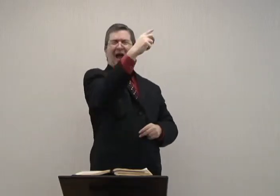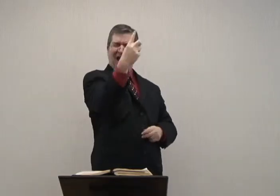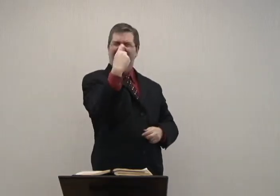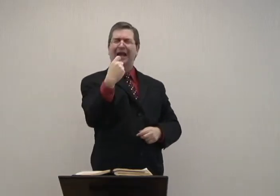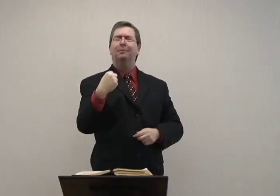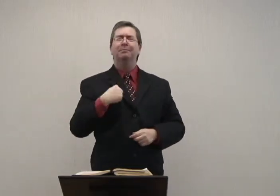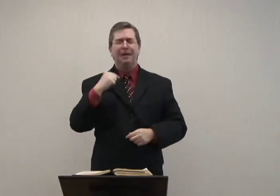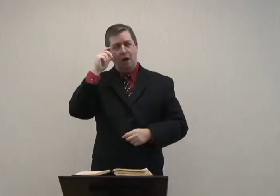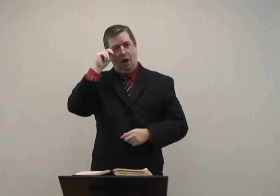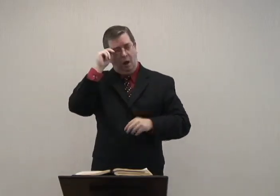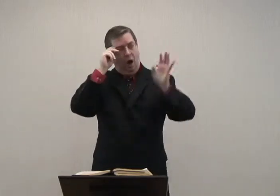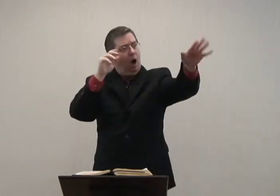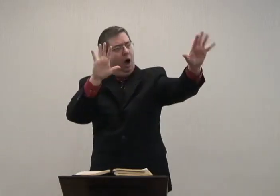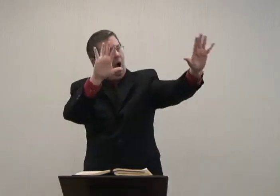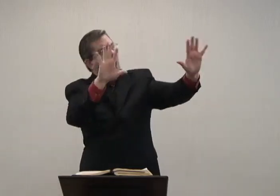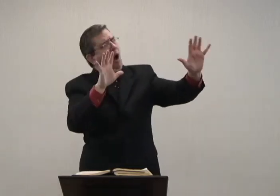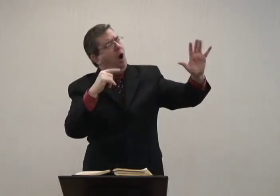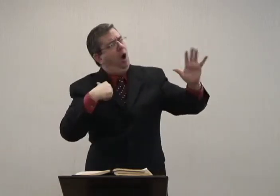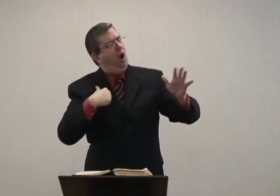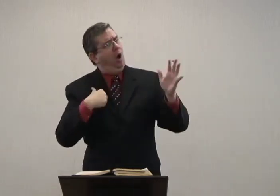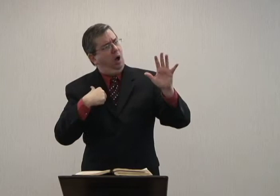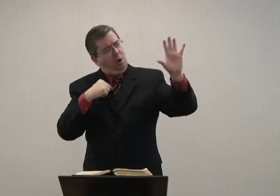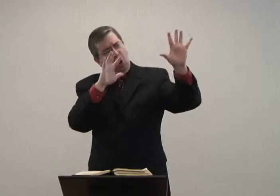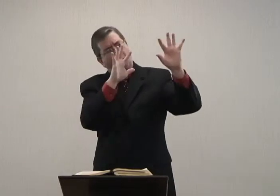several people ask me